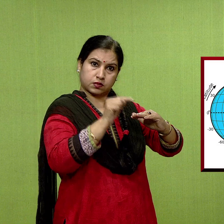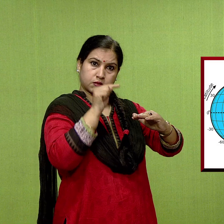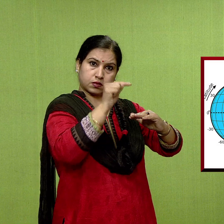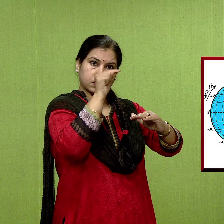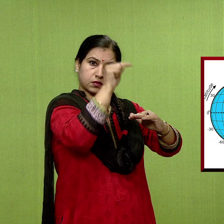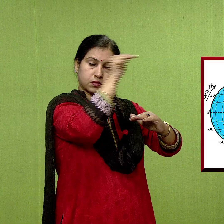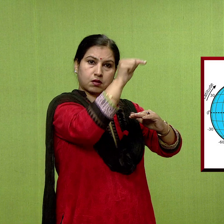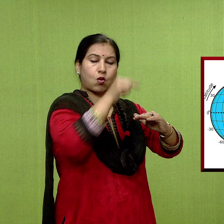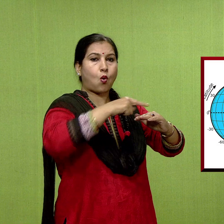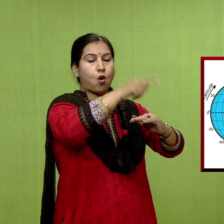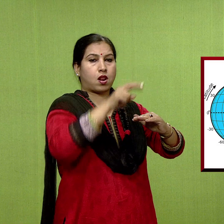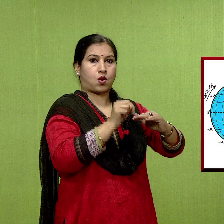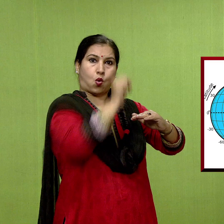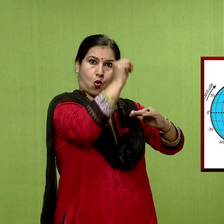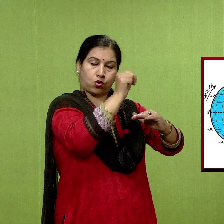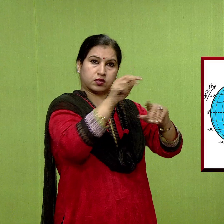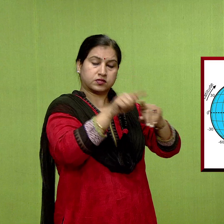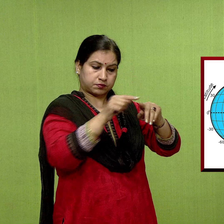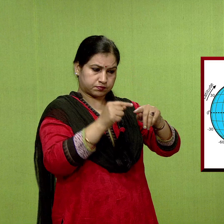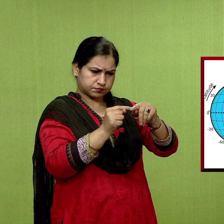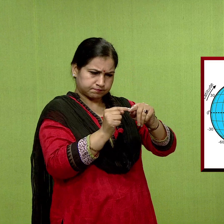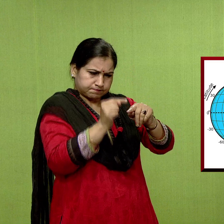closest latitude measuring 5 degrees